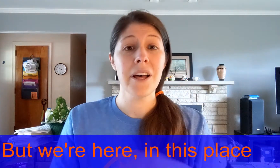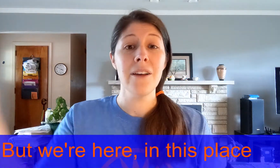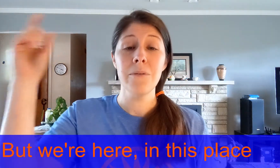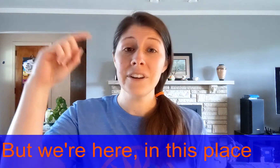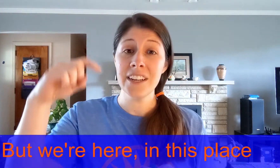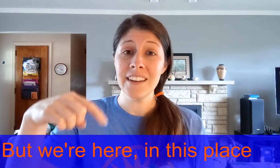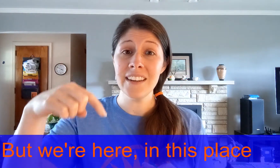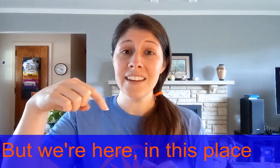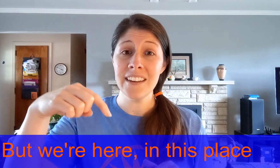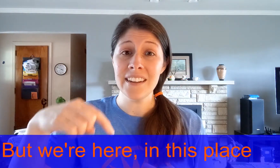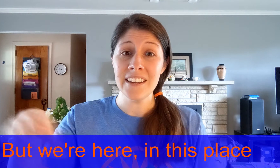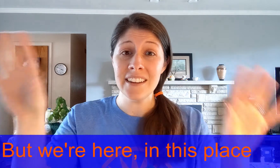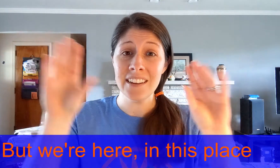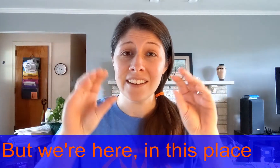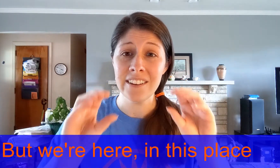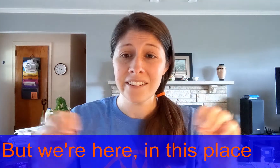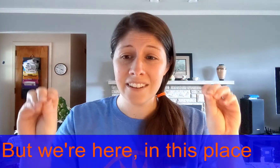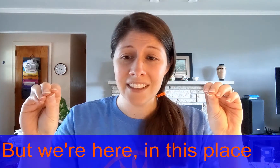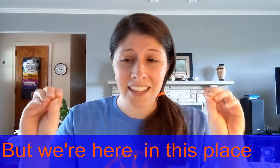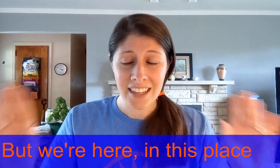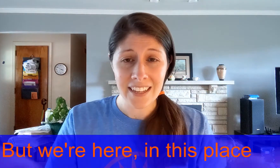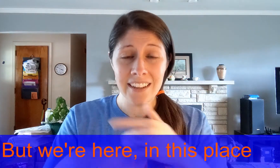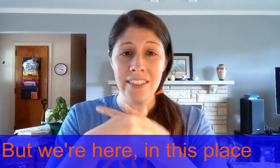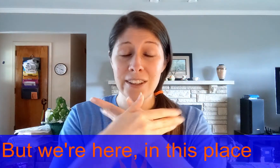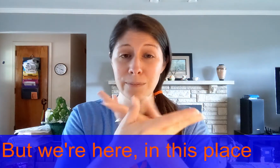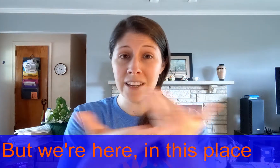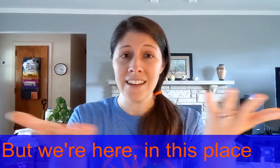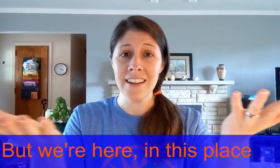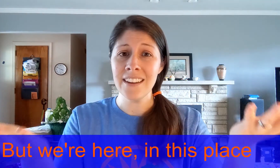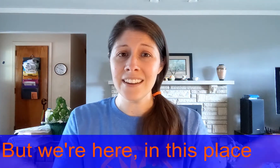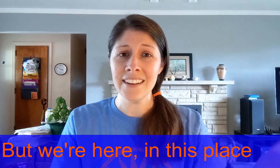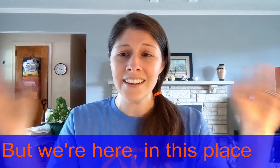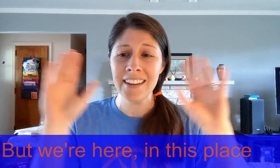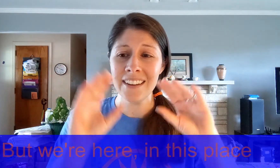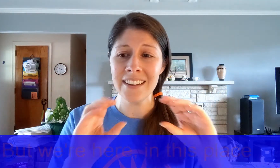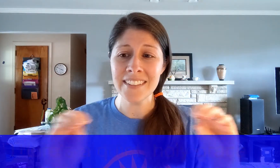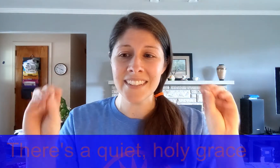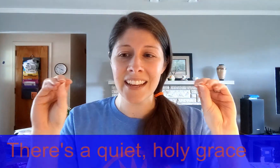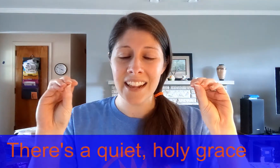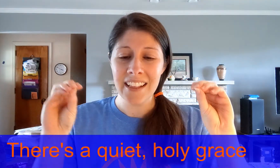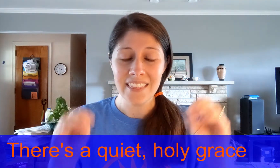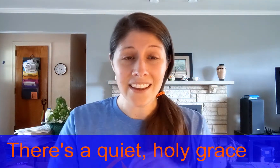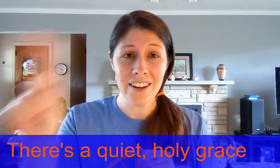but we're here in this place. There's